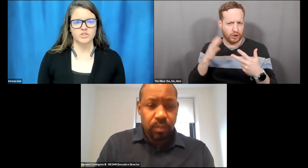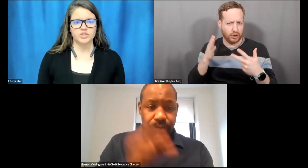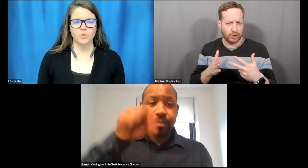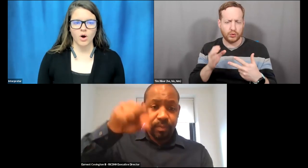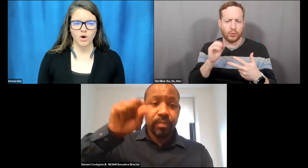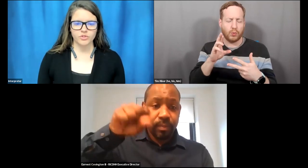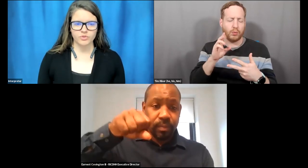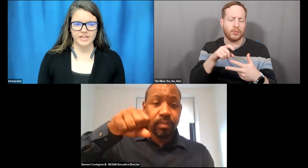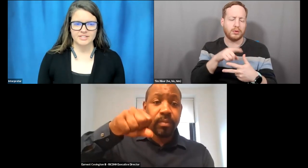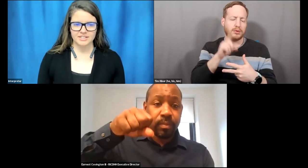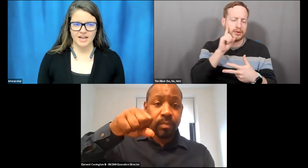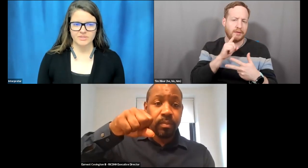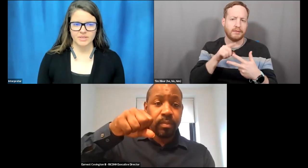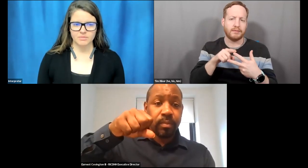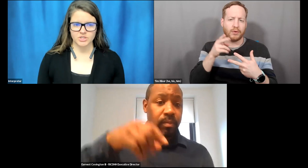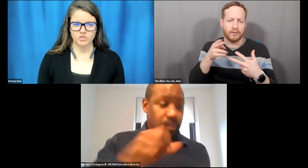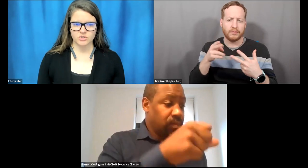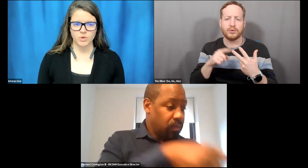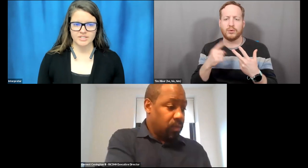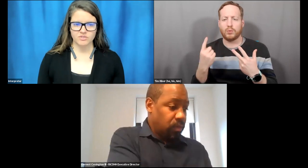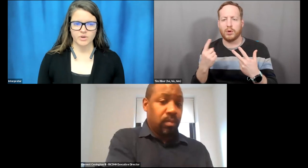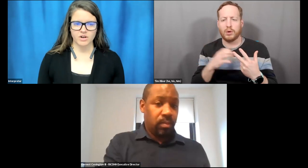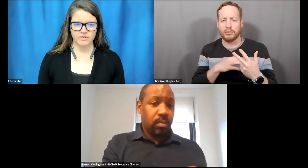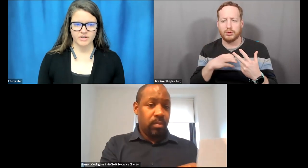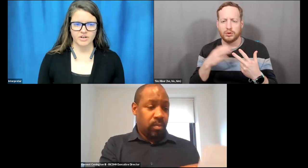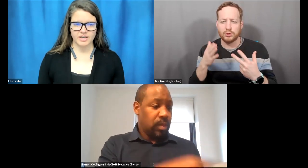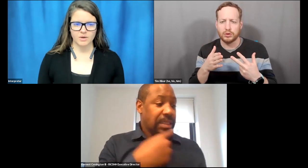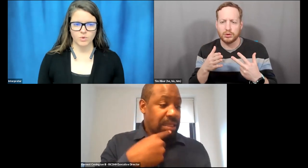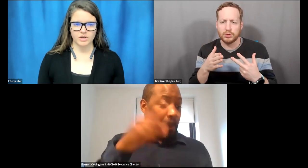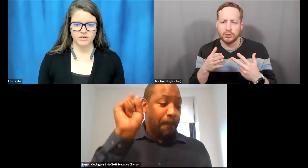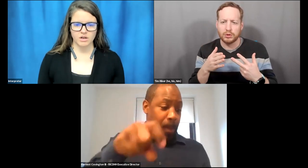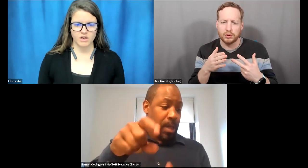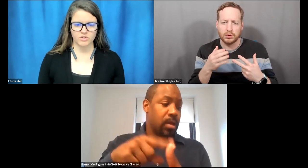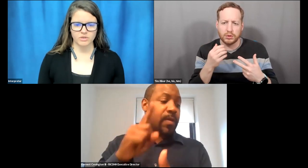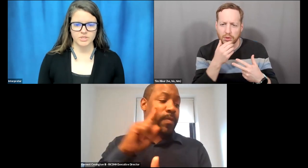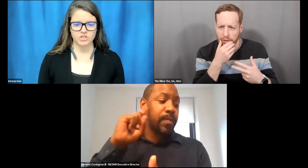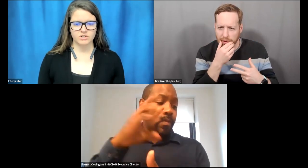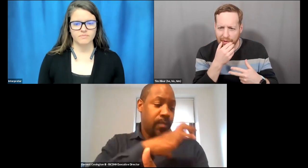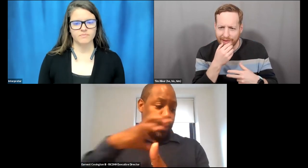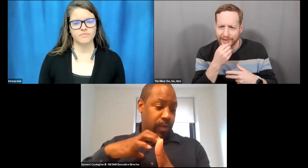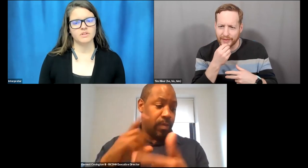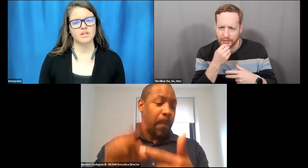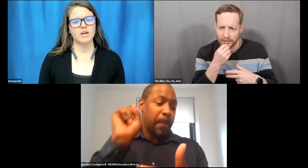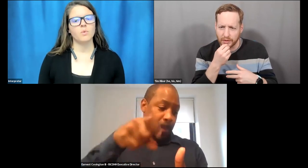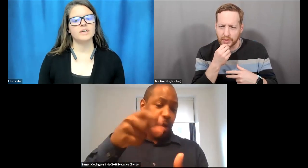Do all three seats have to be commissioners? One deaf, one hard of hearing, and one other commissioner? One